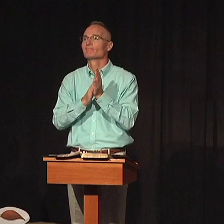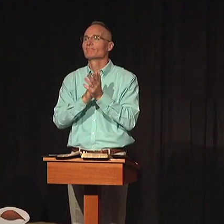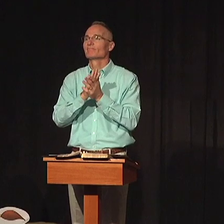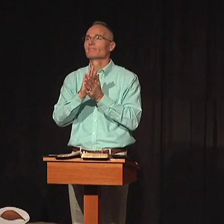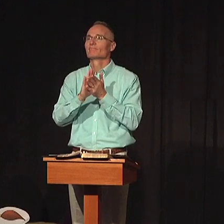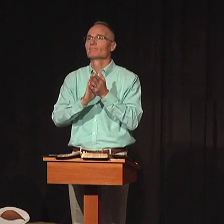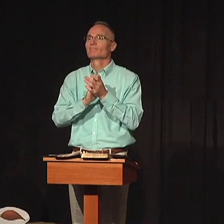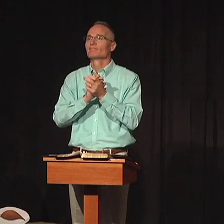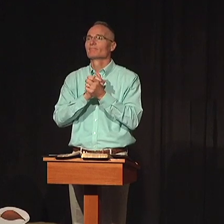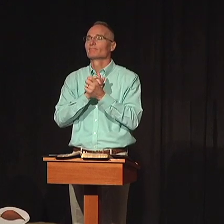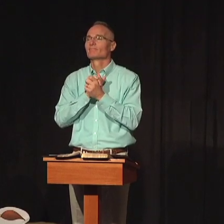again.